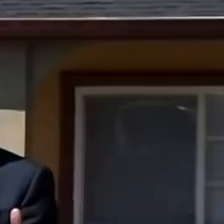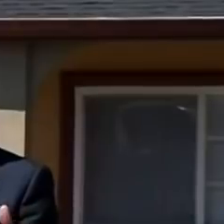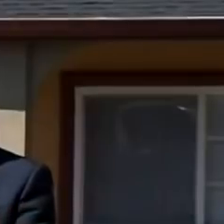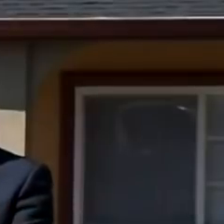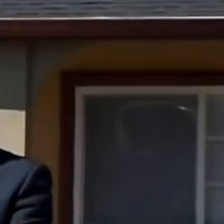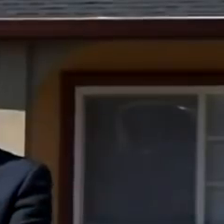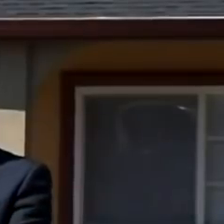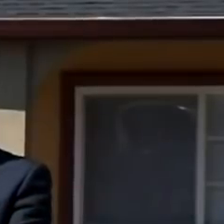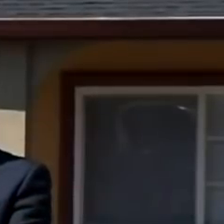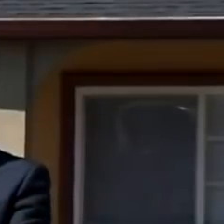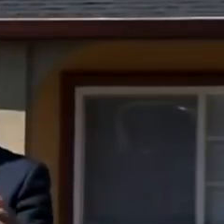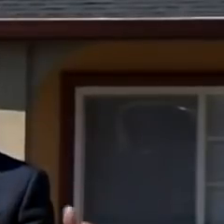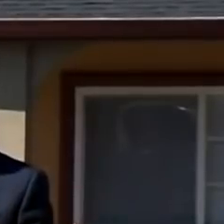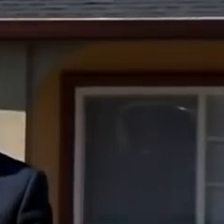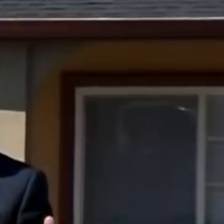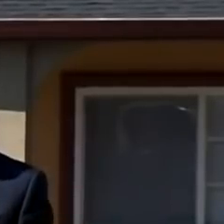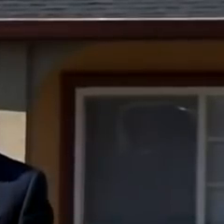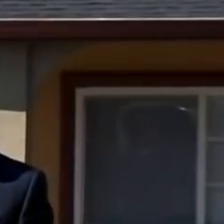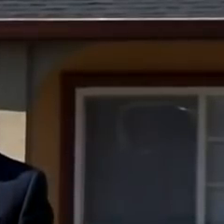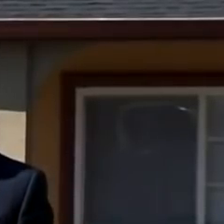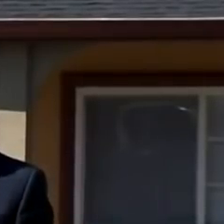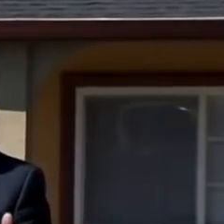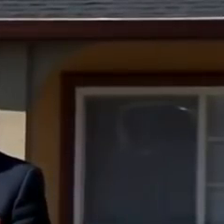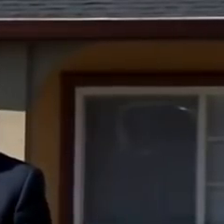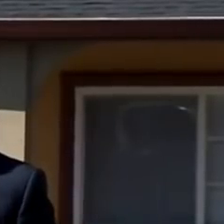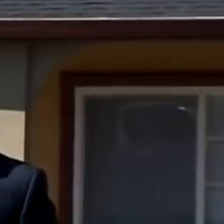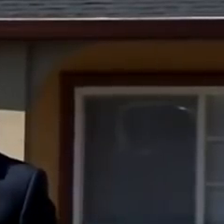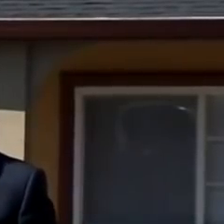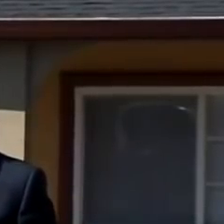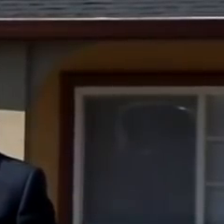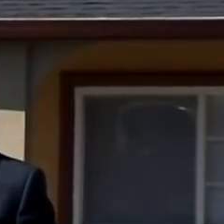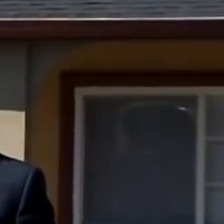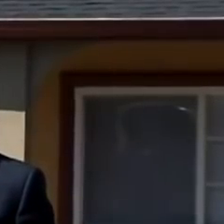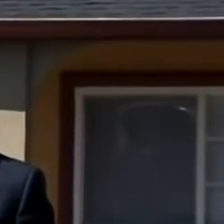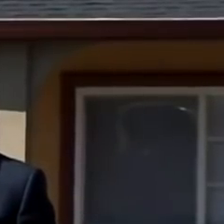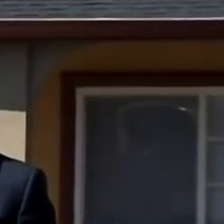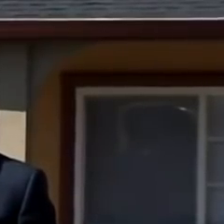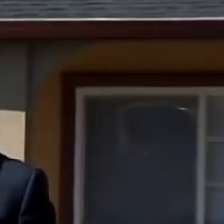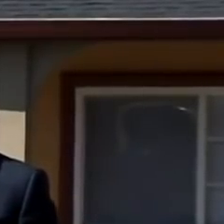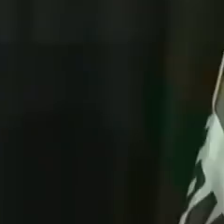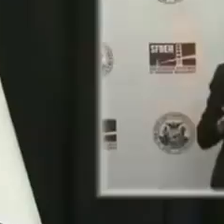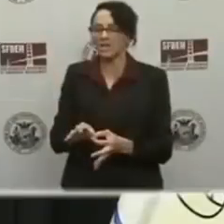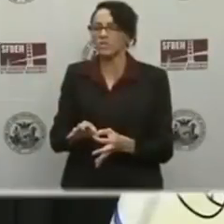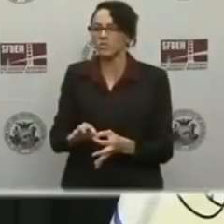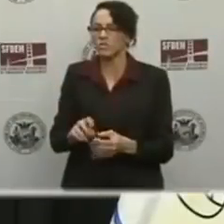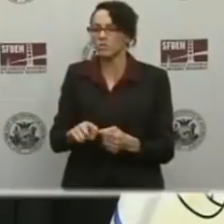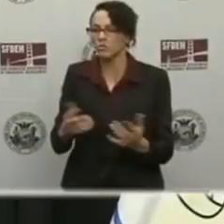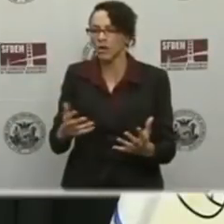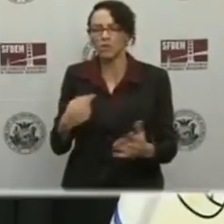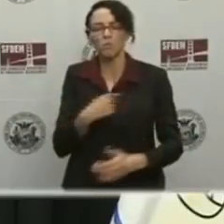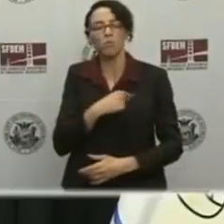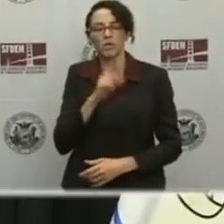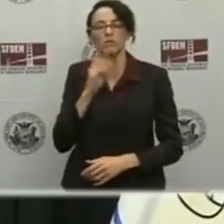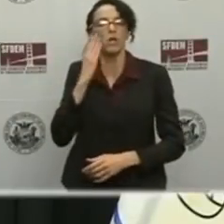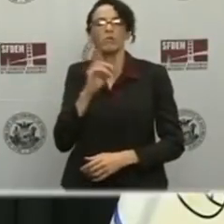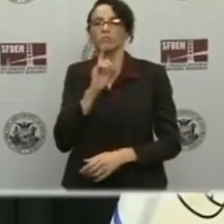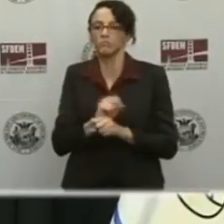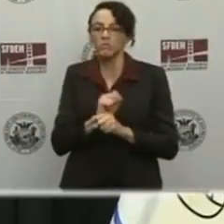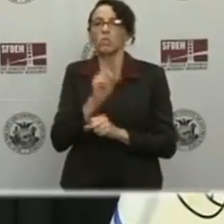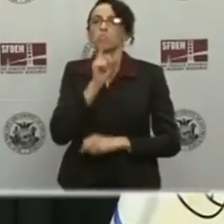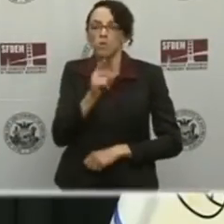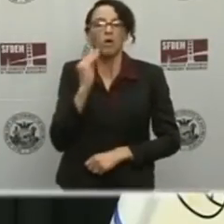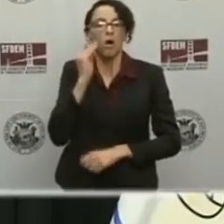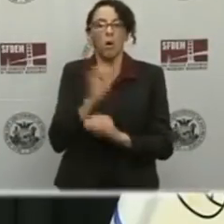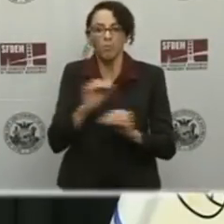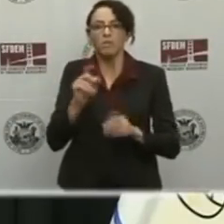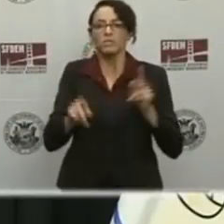being part of our panoply of solutions to address the homeless crisis in the state of California. We are not going to be able